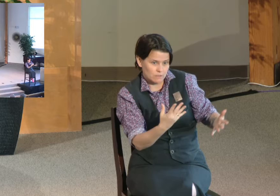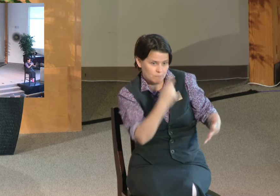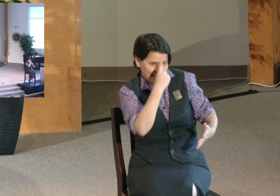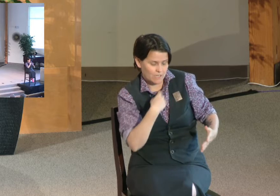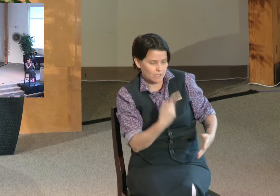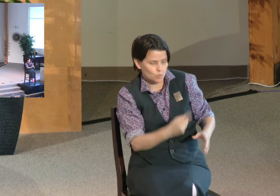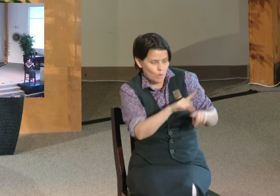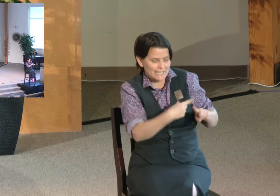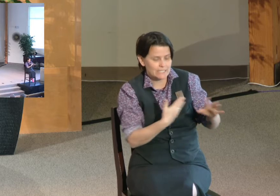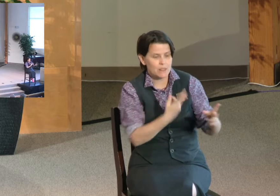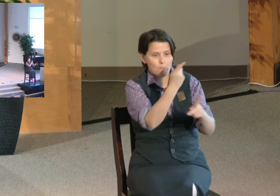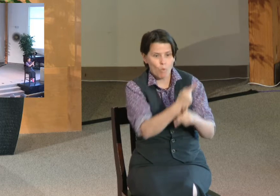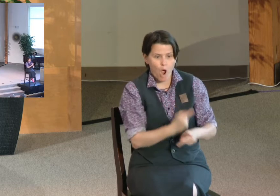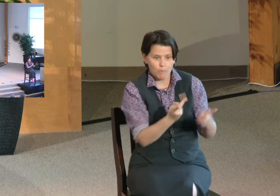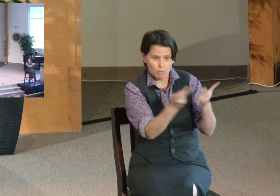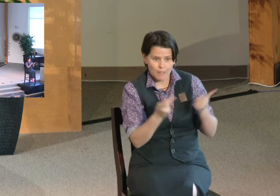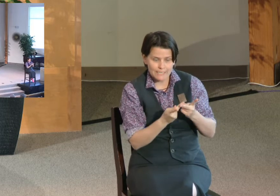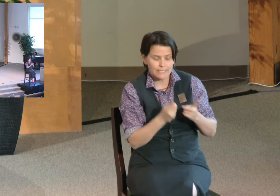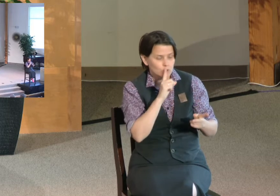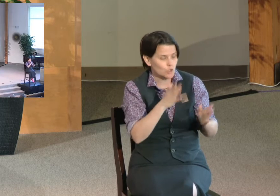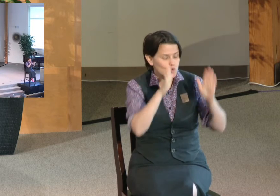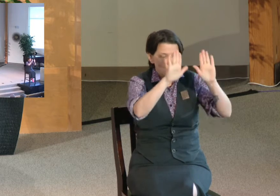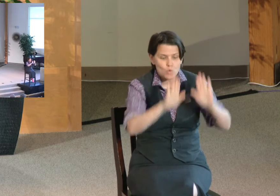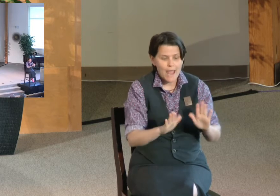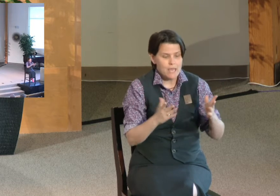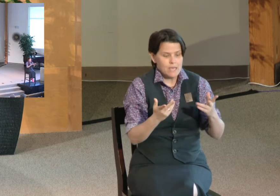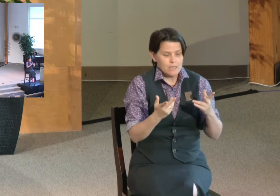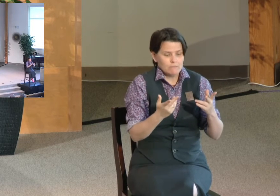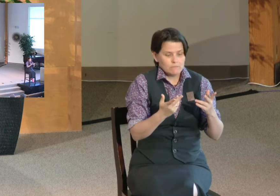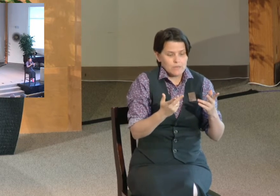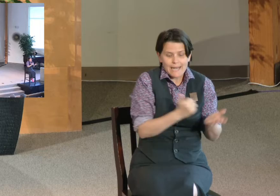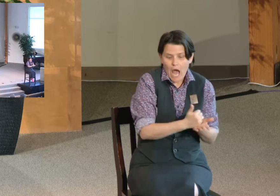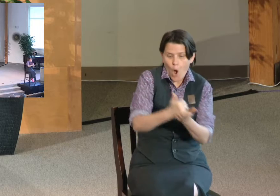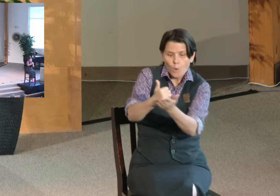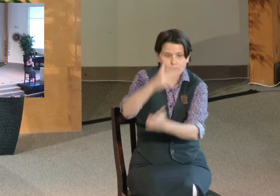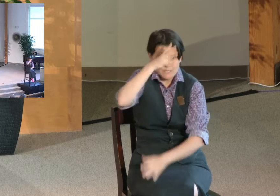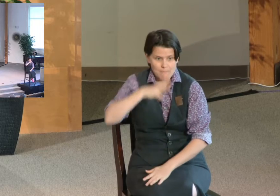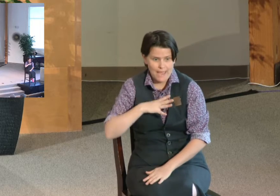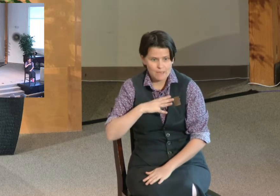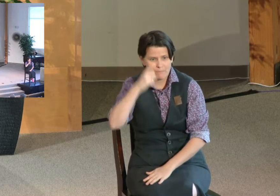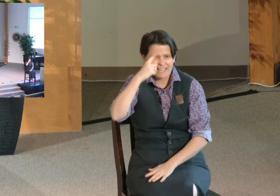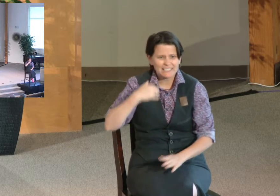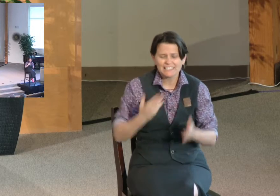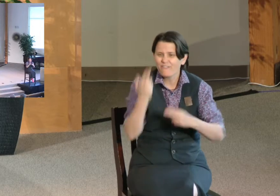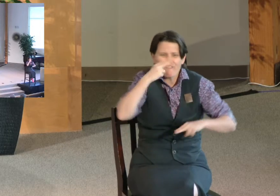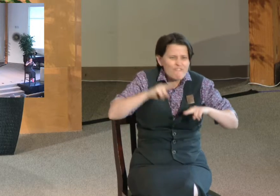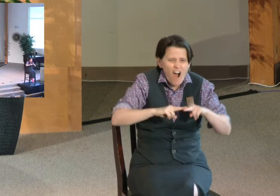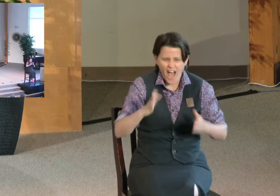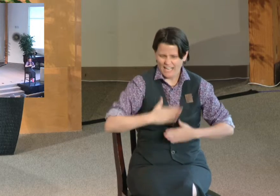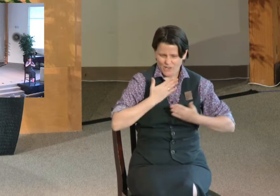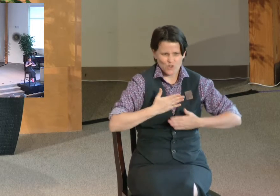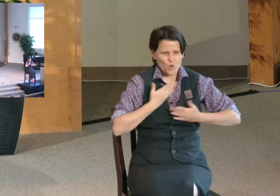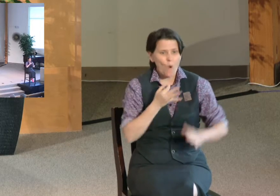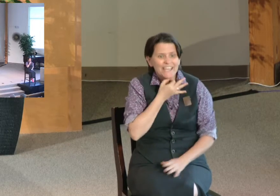the man because it's the wellspring of fun and joy and curiosity and